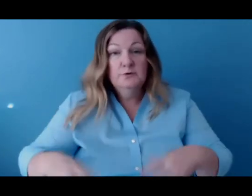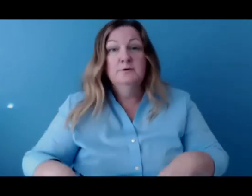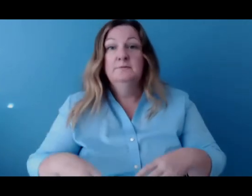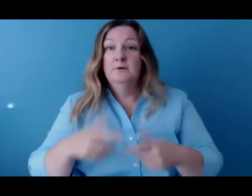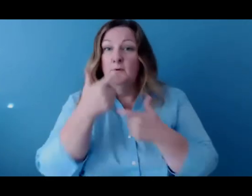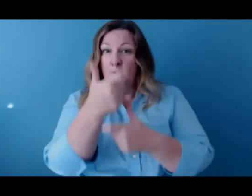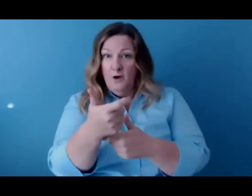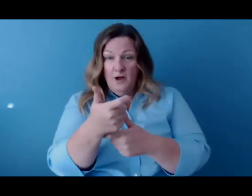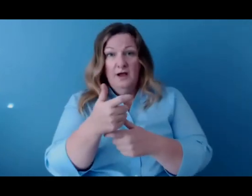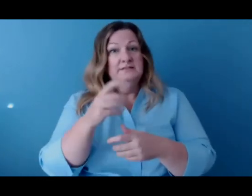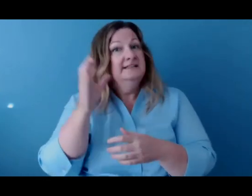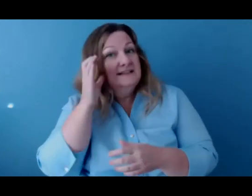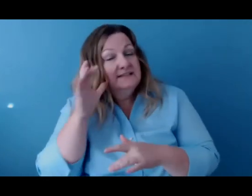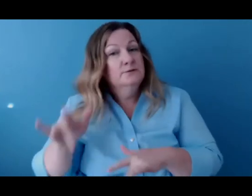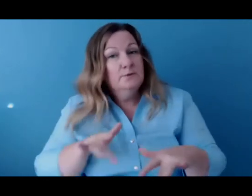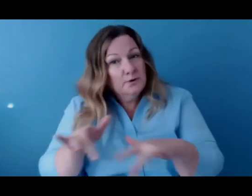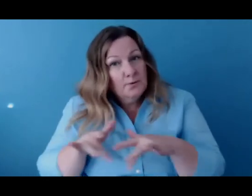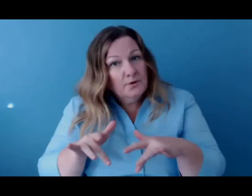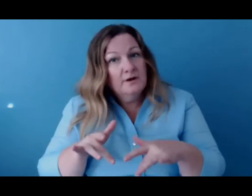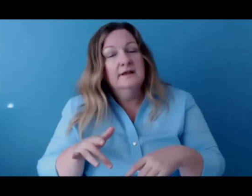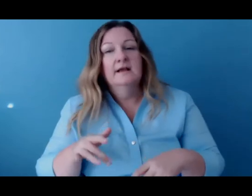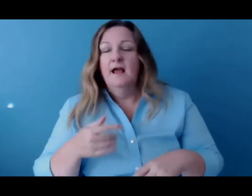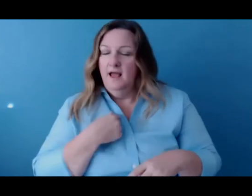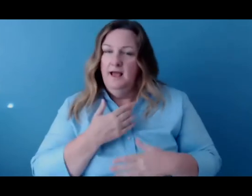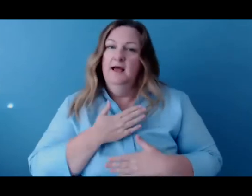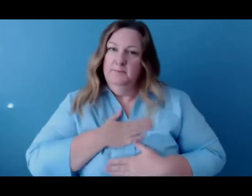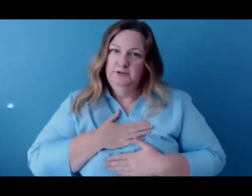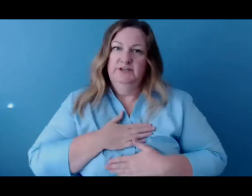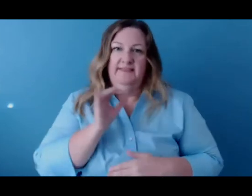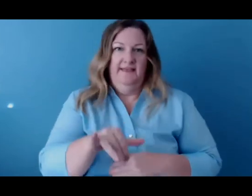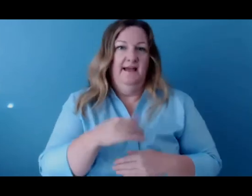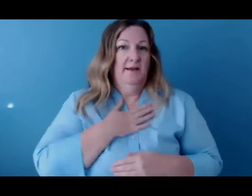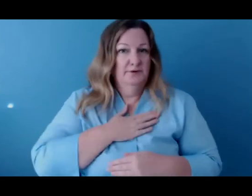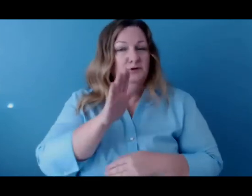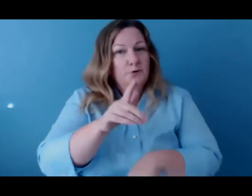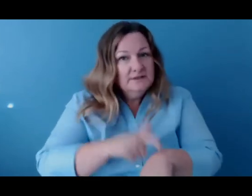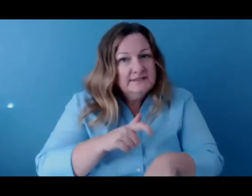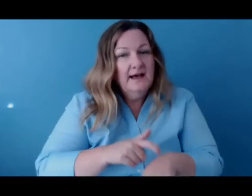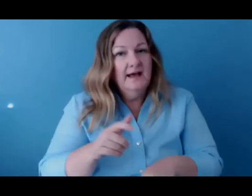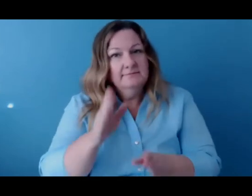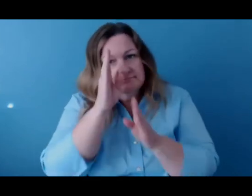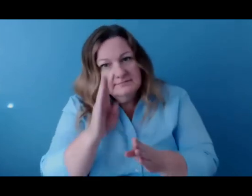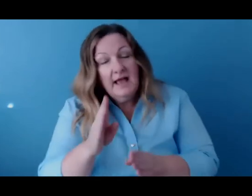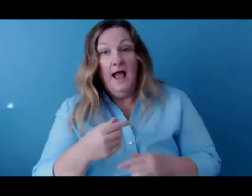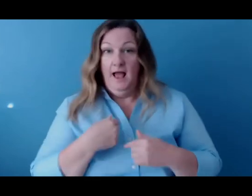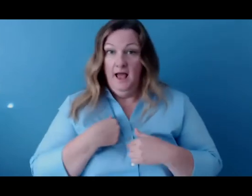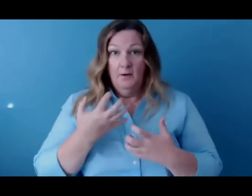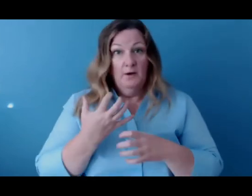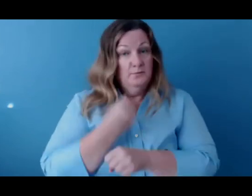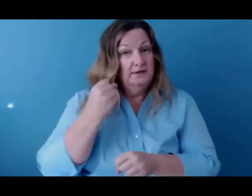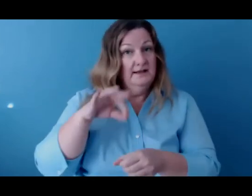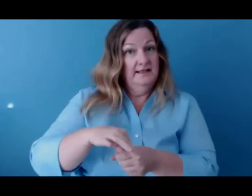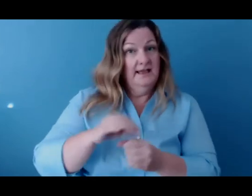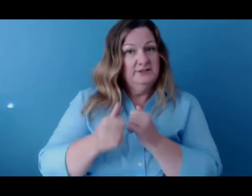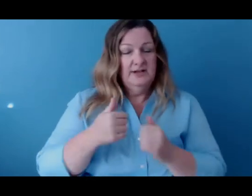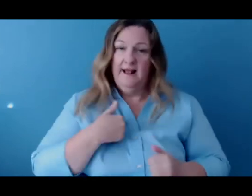listen to this recording and hear me out and vet me, like I really appreciate that. I'm trying to win an election here, and I think I've got something unique to